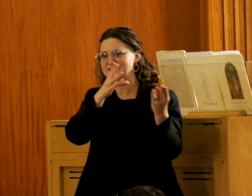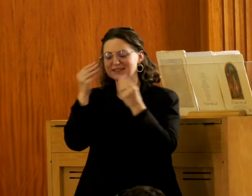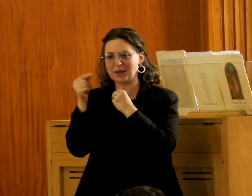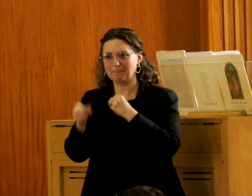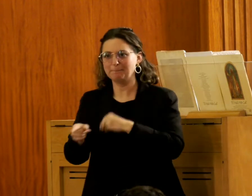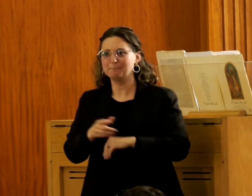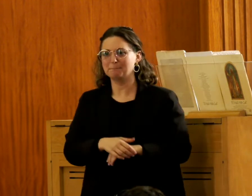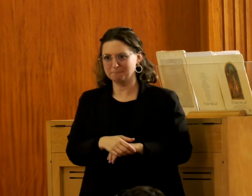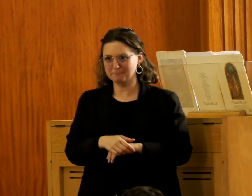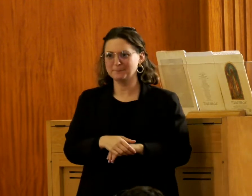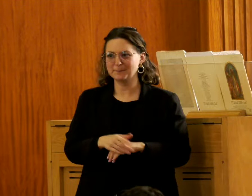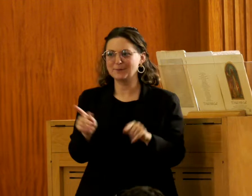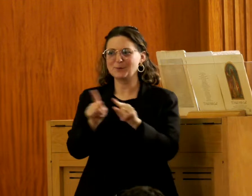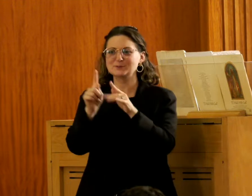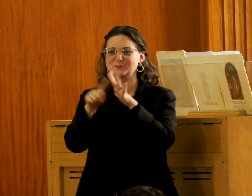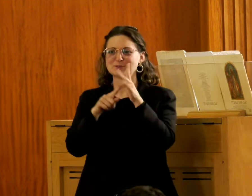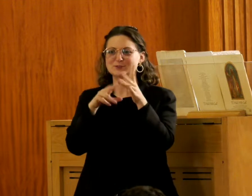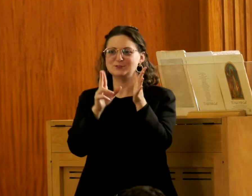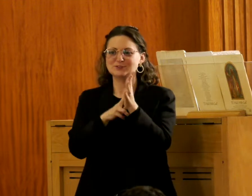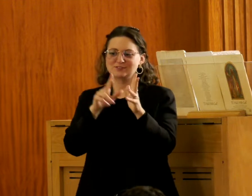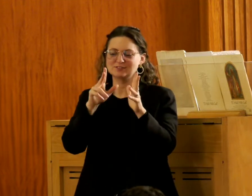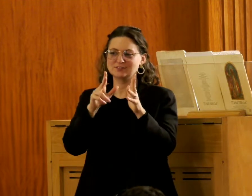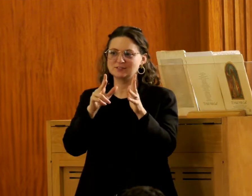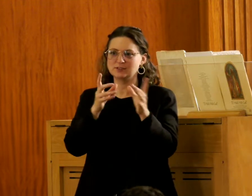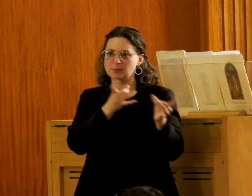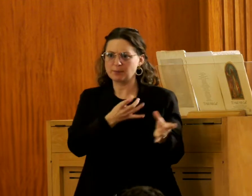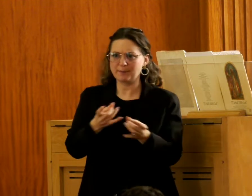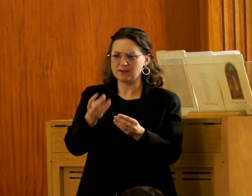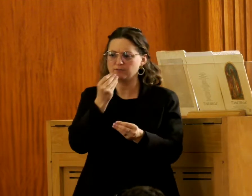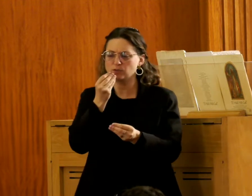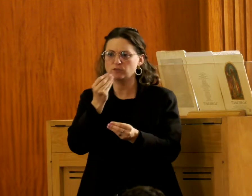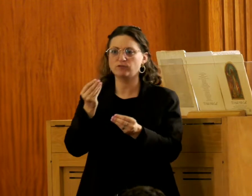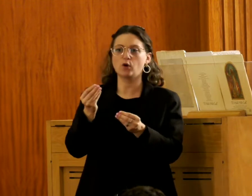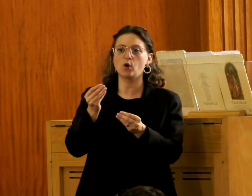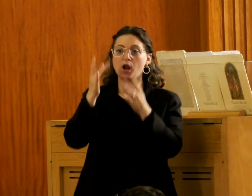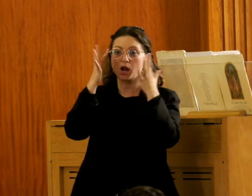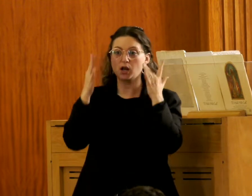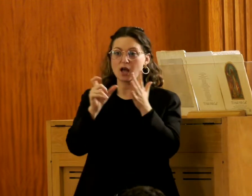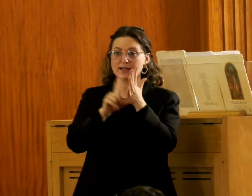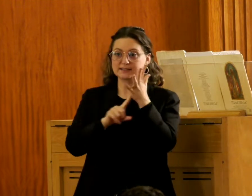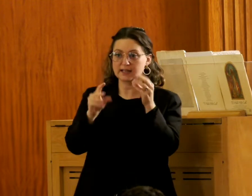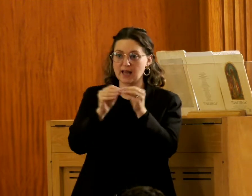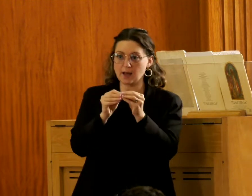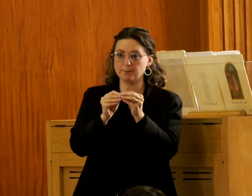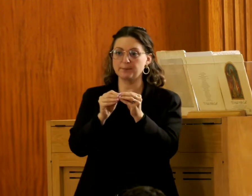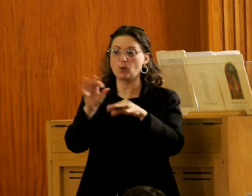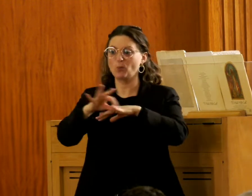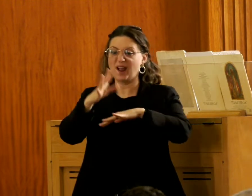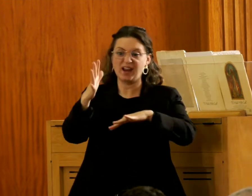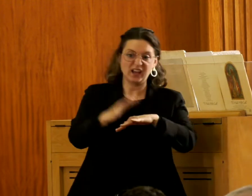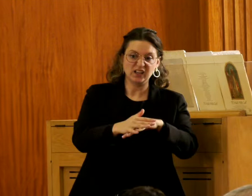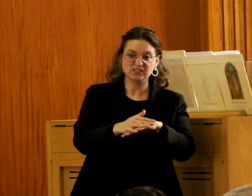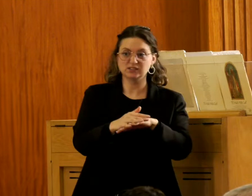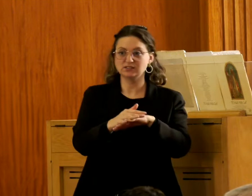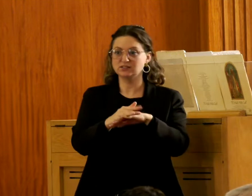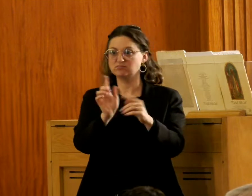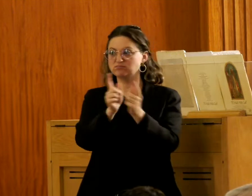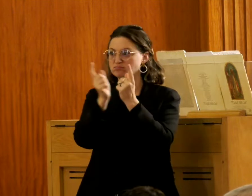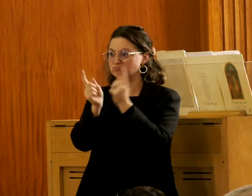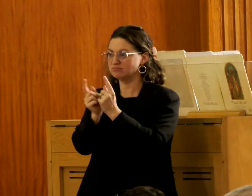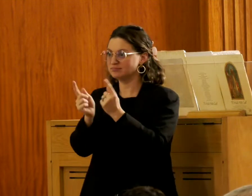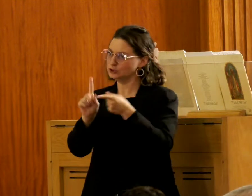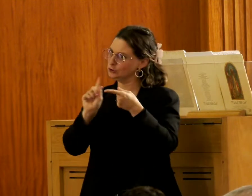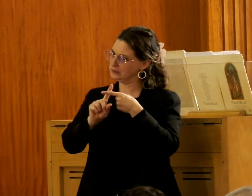In addition, Joan also catered for weddings and Lions Club meetings. This long-standing relationship commenced